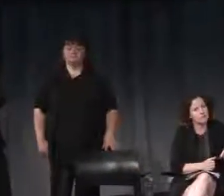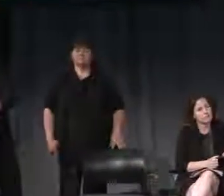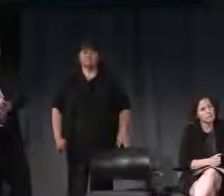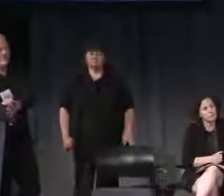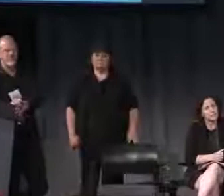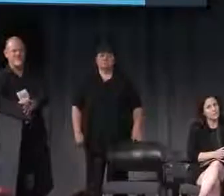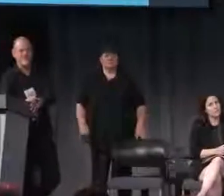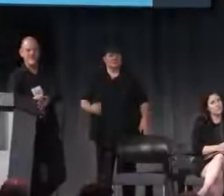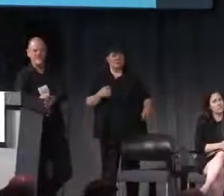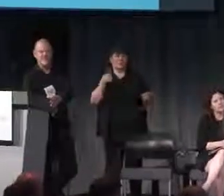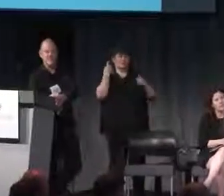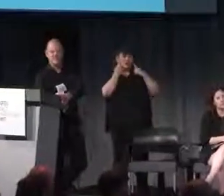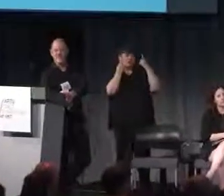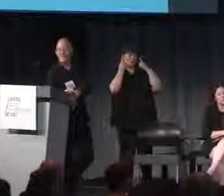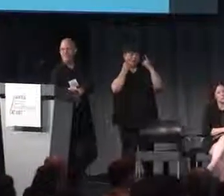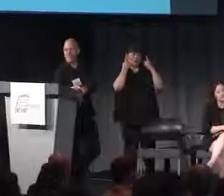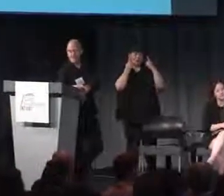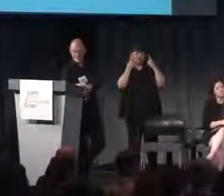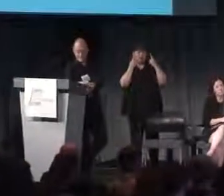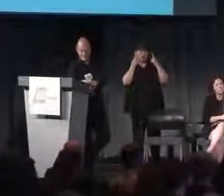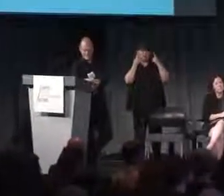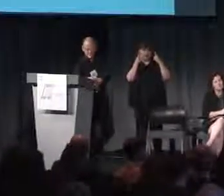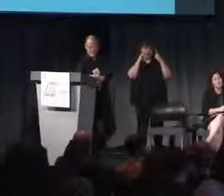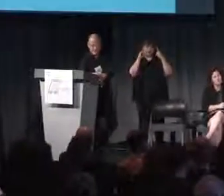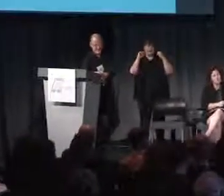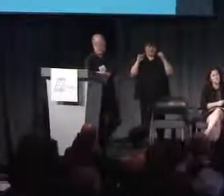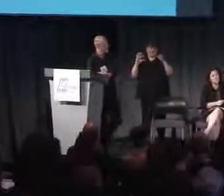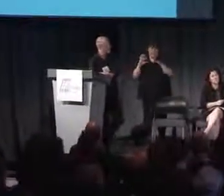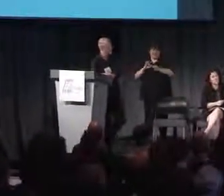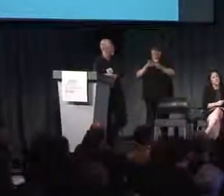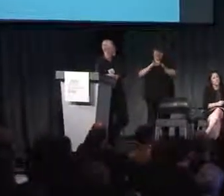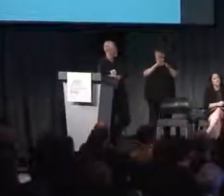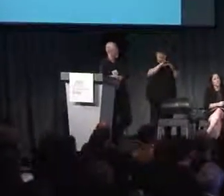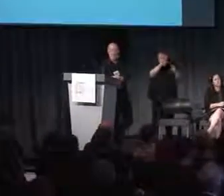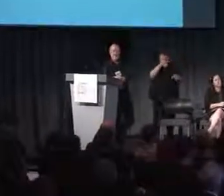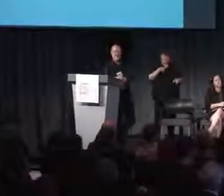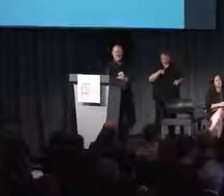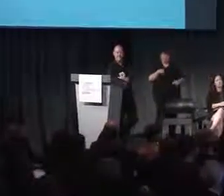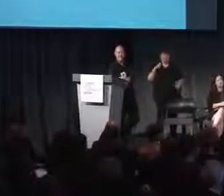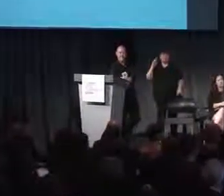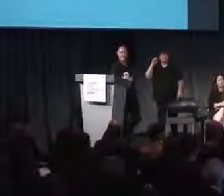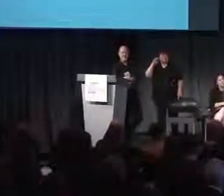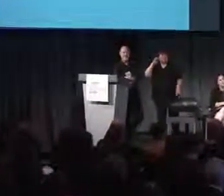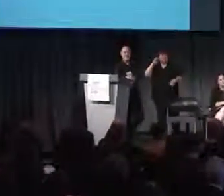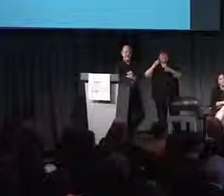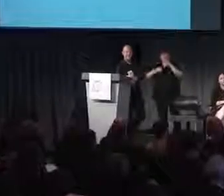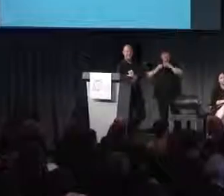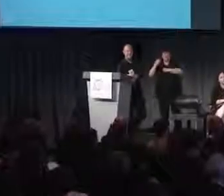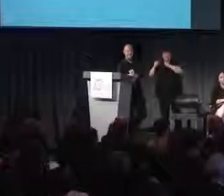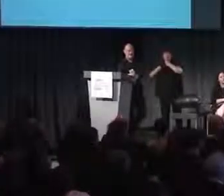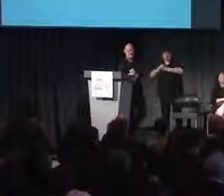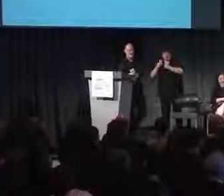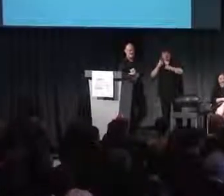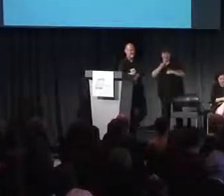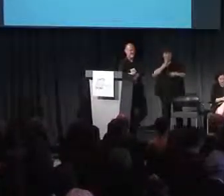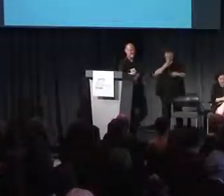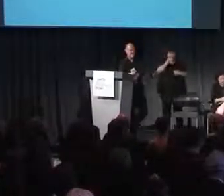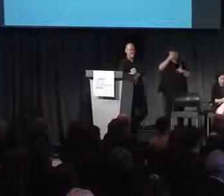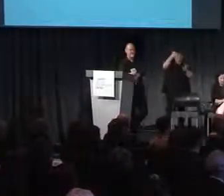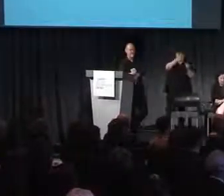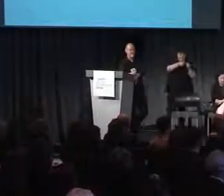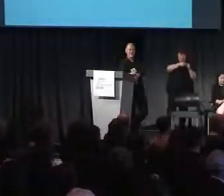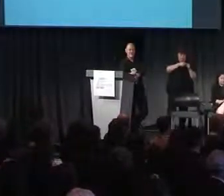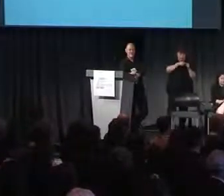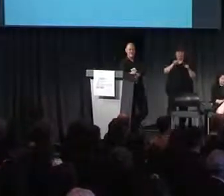I was wondering whether you could connect the dots a little bit for me between sound, emotion, and memory. Why, when we hear